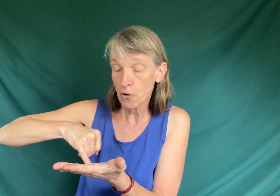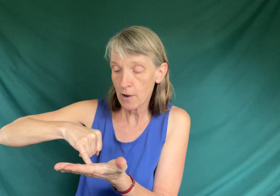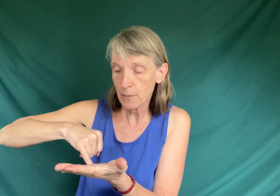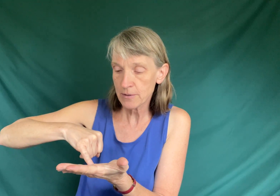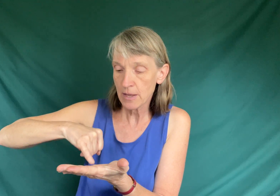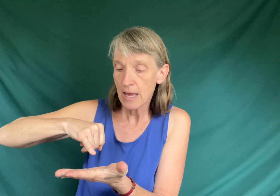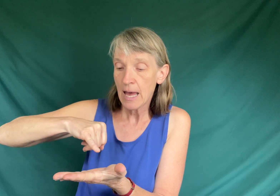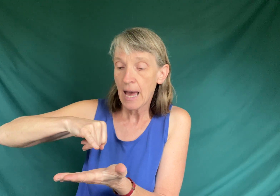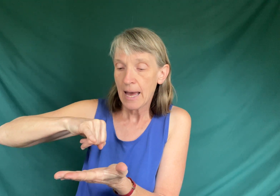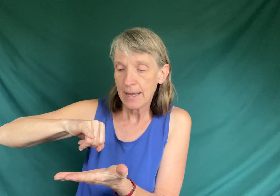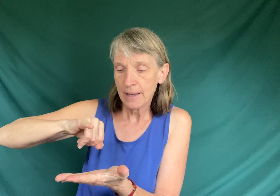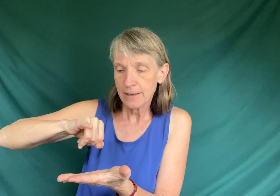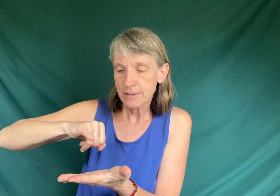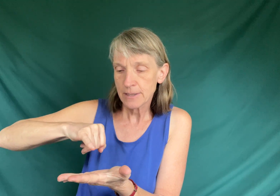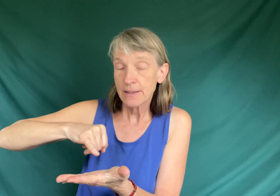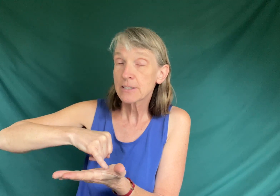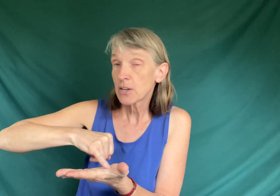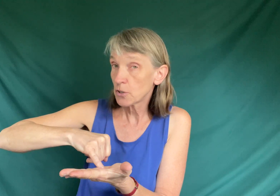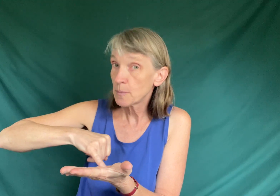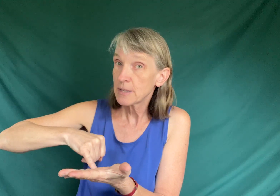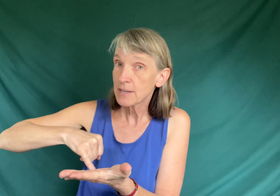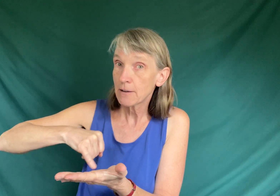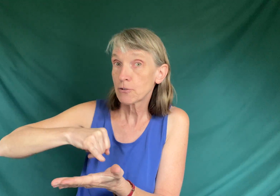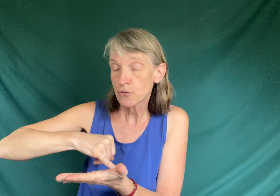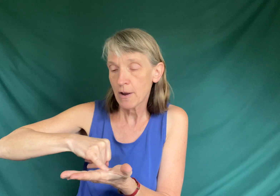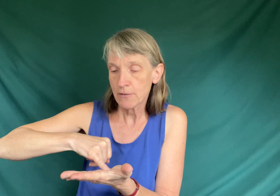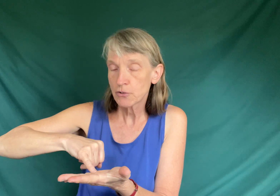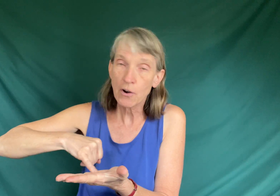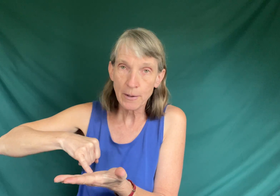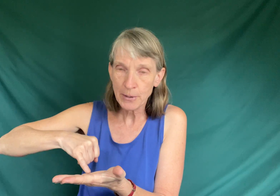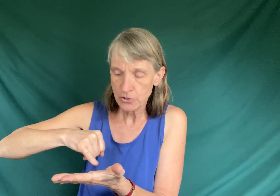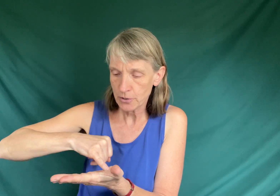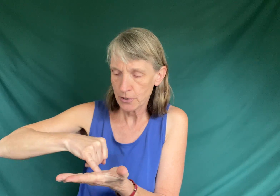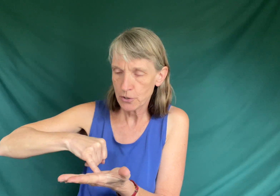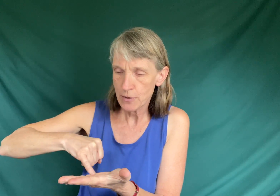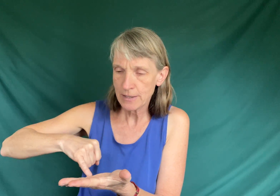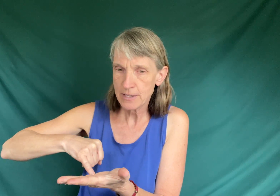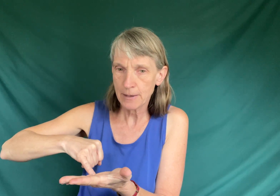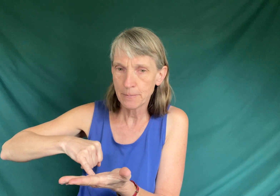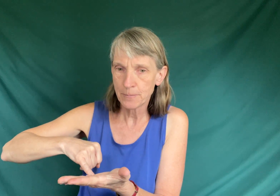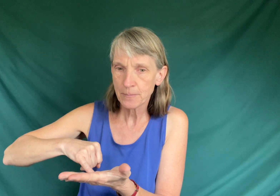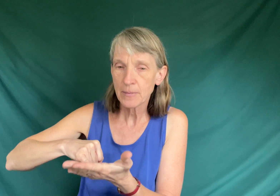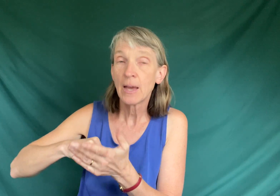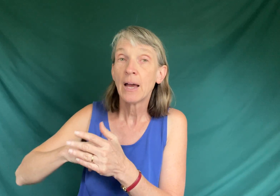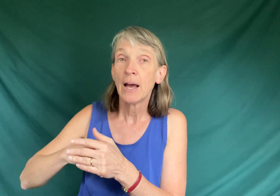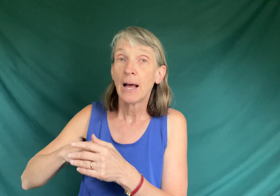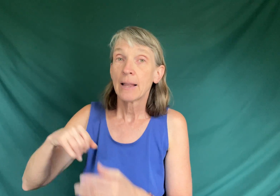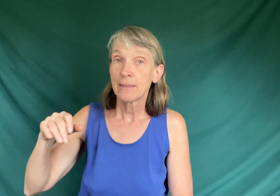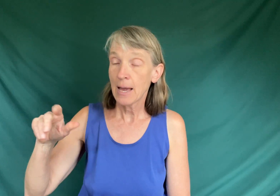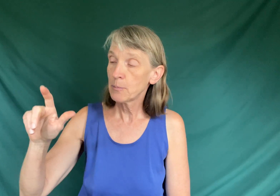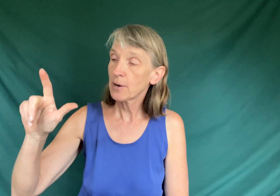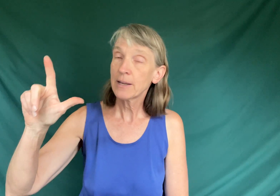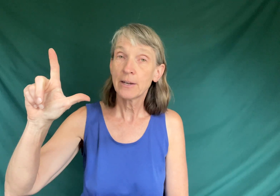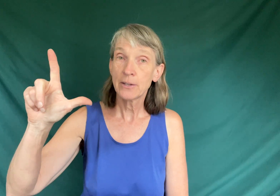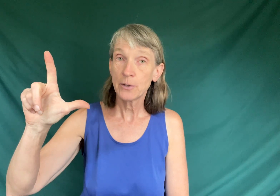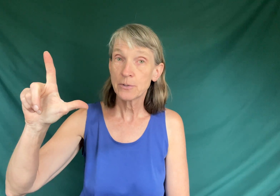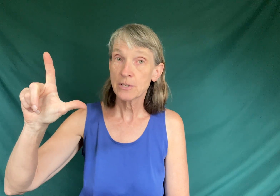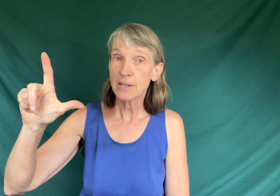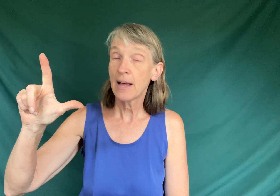drawing with. And this can also be the sign for drawing. If you're drawing a picture, you do that sign. Library uses an L.